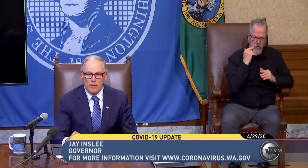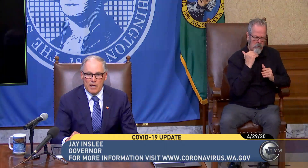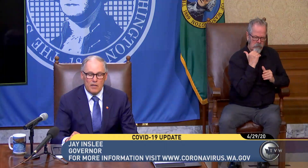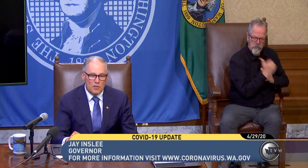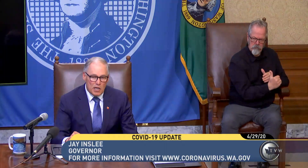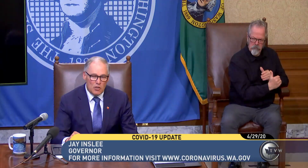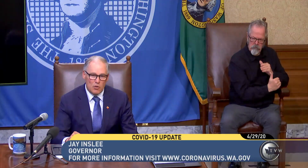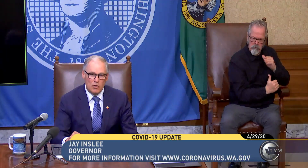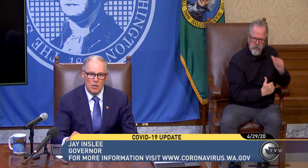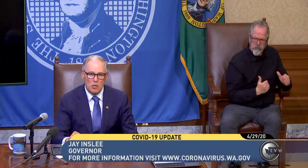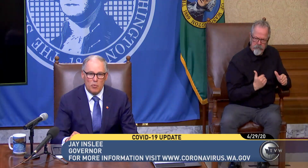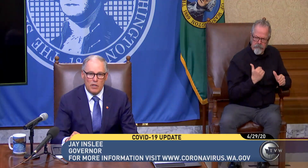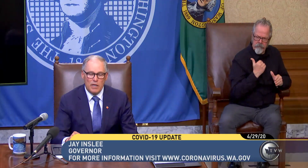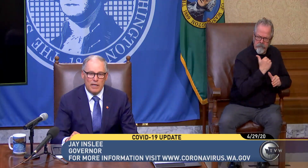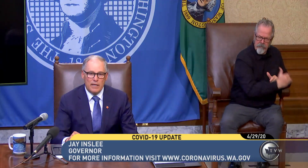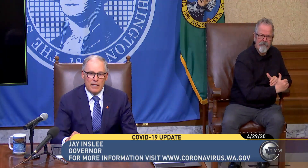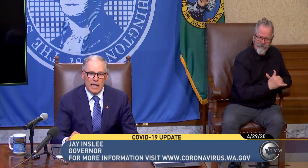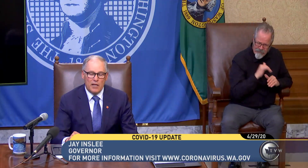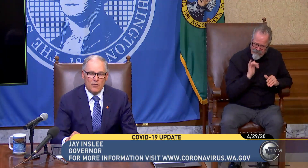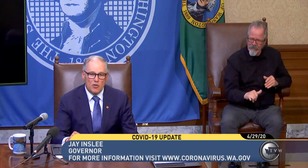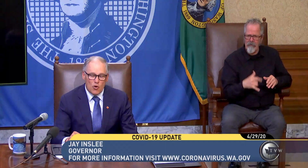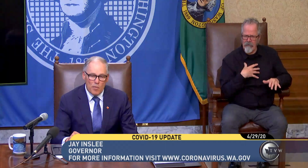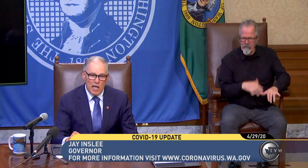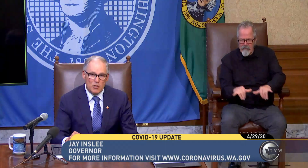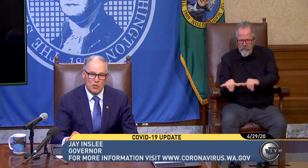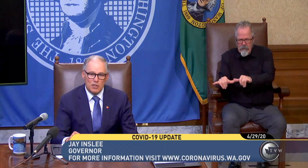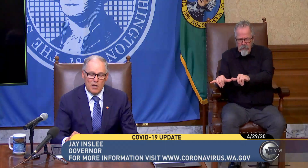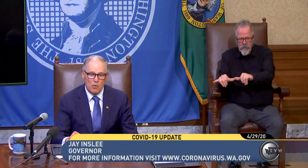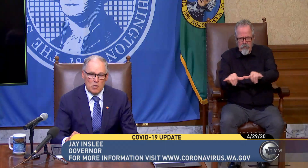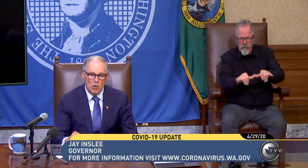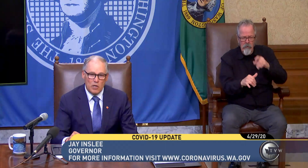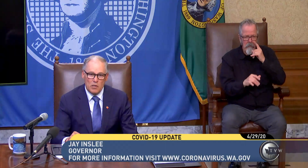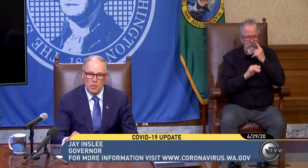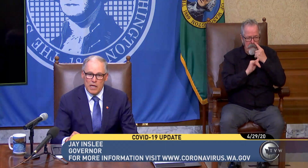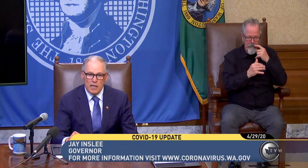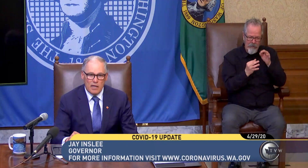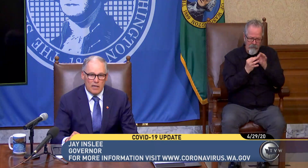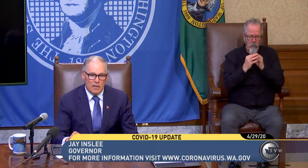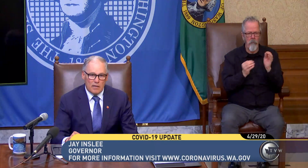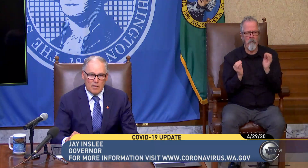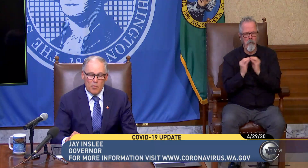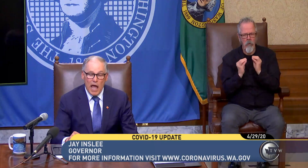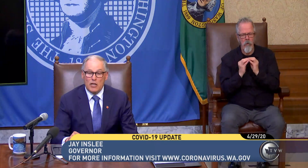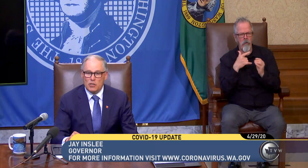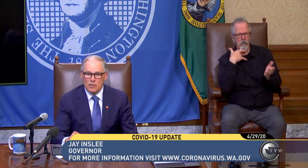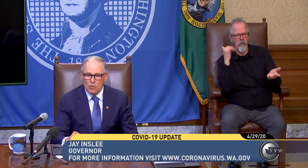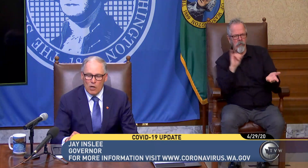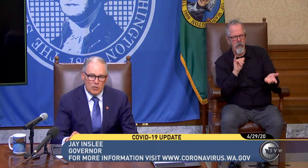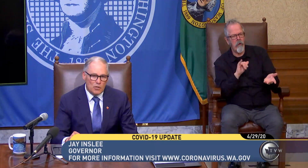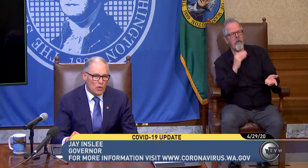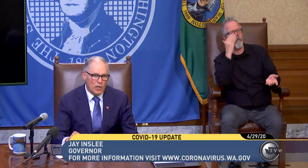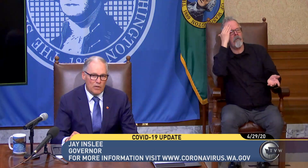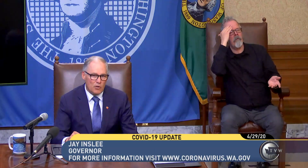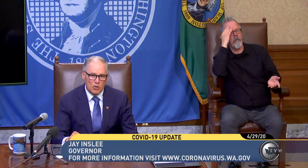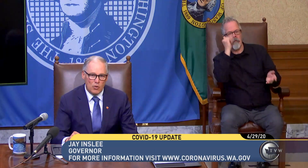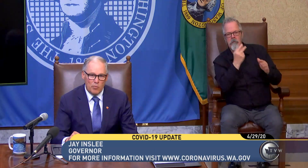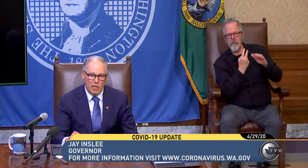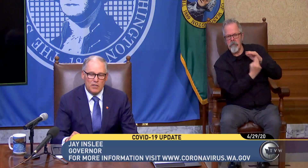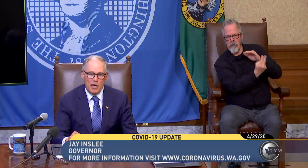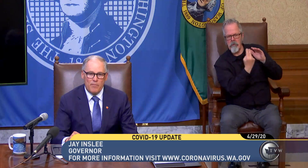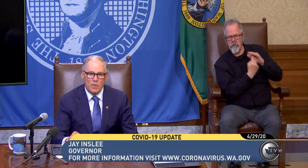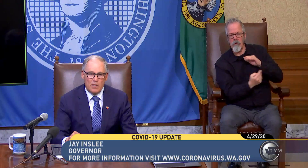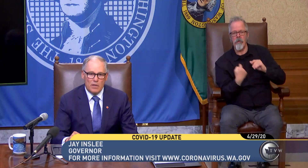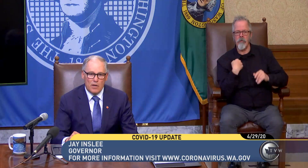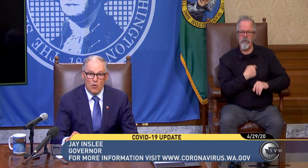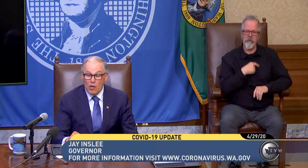increased and continued discipline and determination and resilience and compassion that Washingtonians are showing